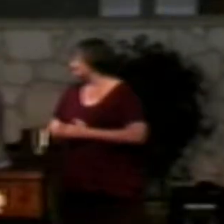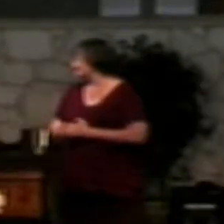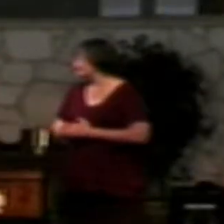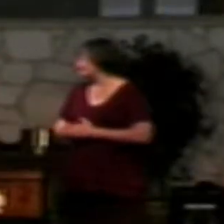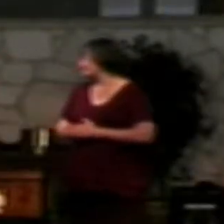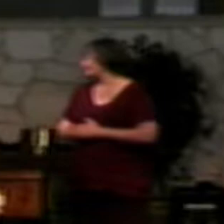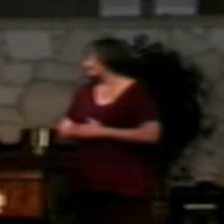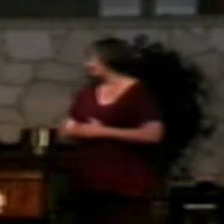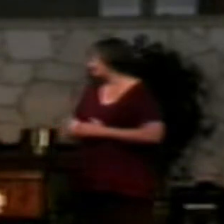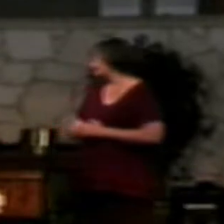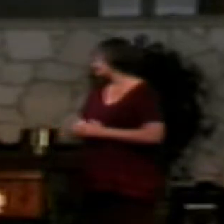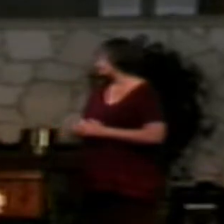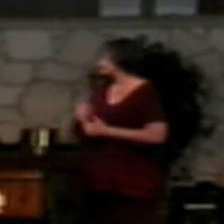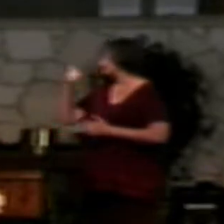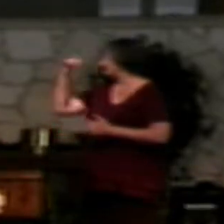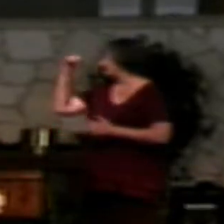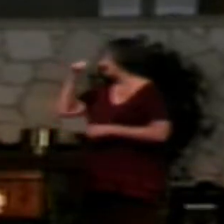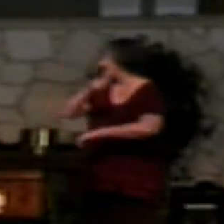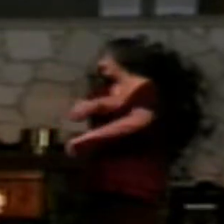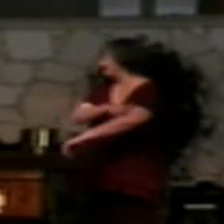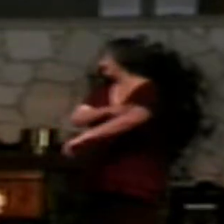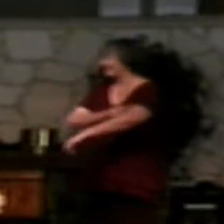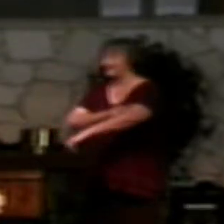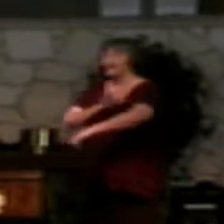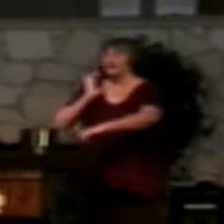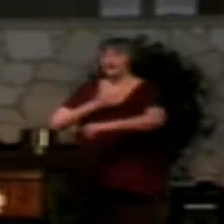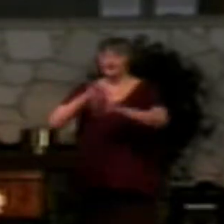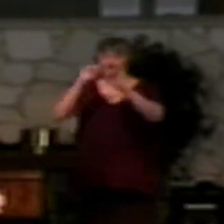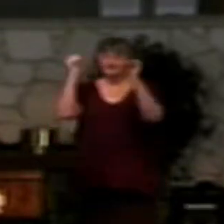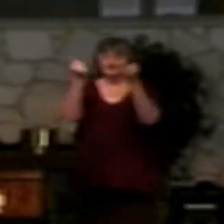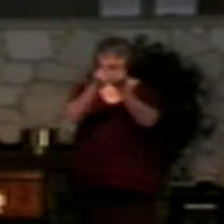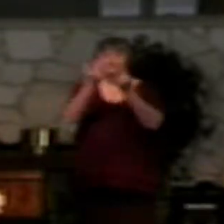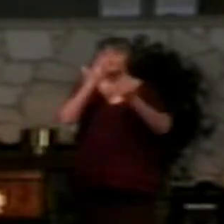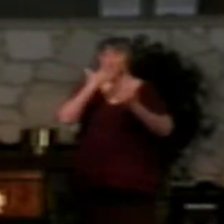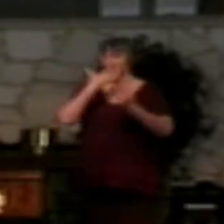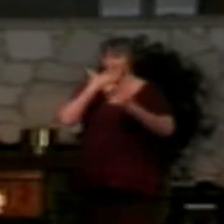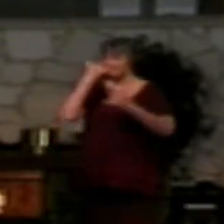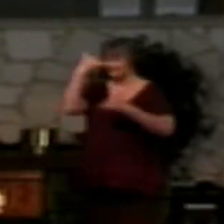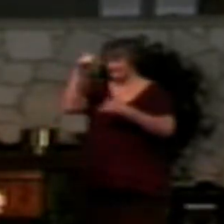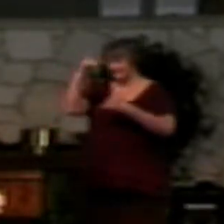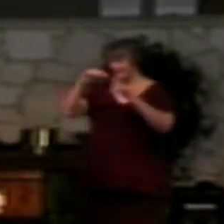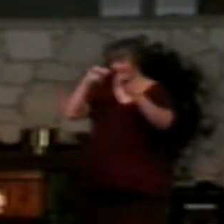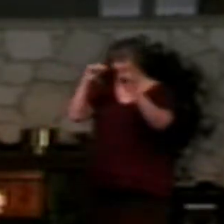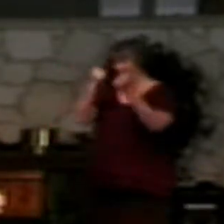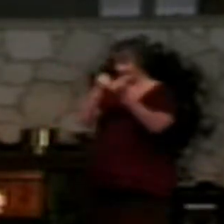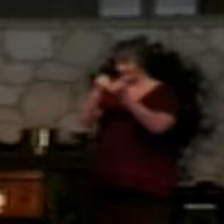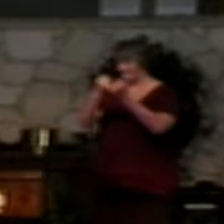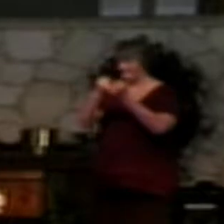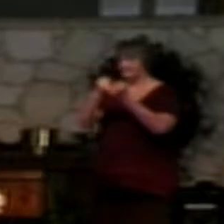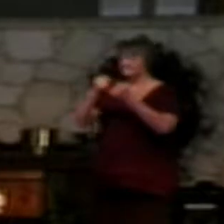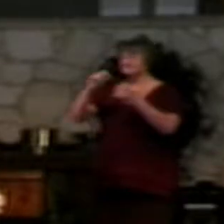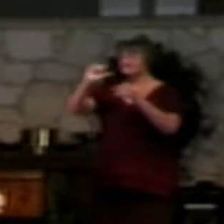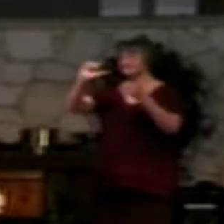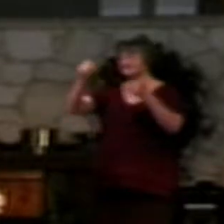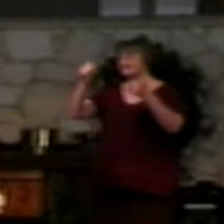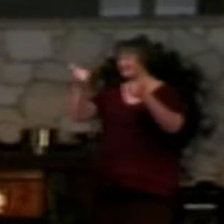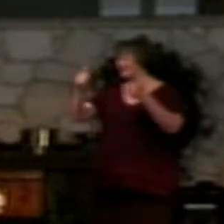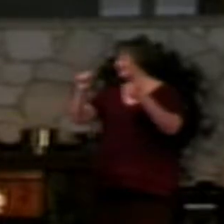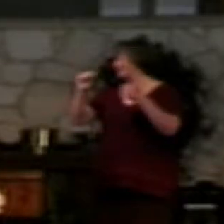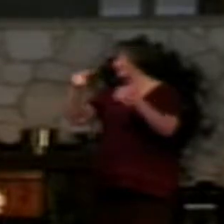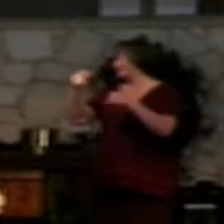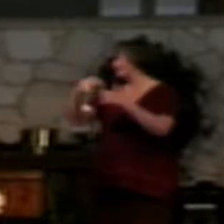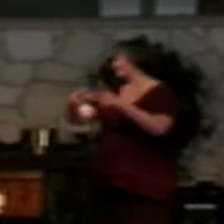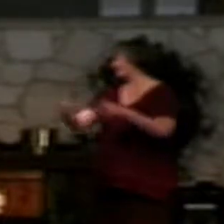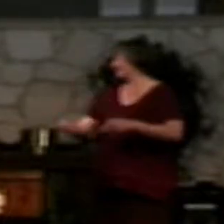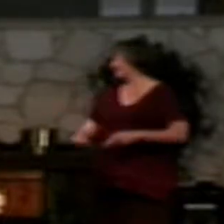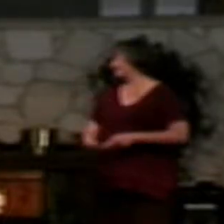Tell me, what's that yellow bandana for? Well, that was our team color. So we're the yellow team. We came in 10th place. Hoorah. Tenth place.